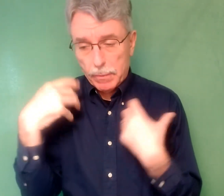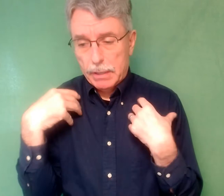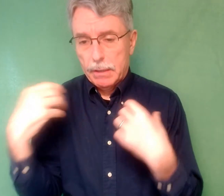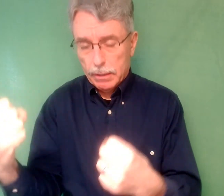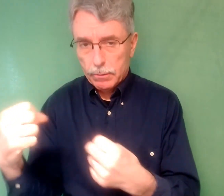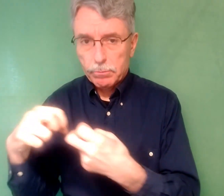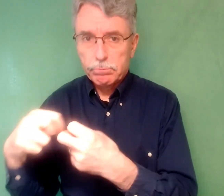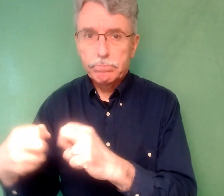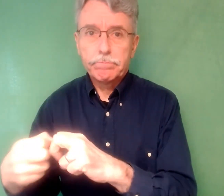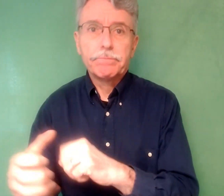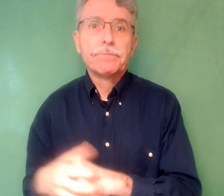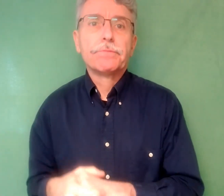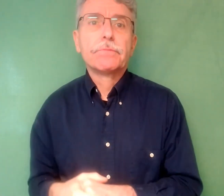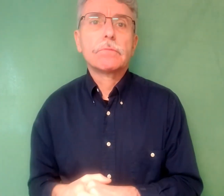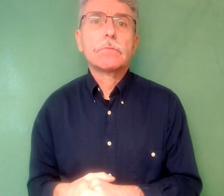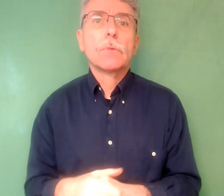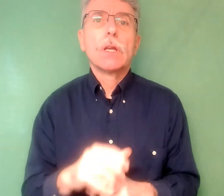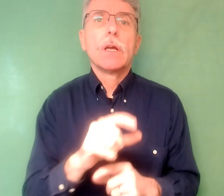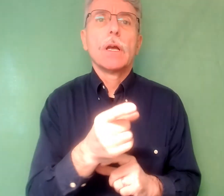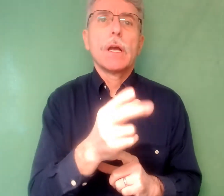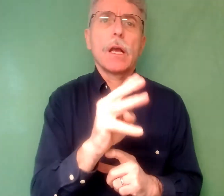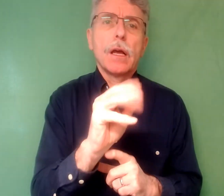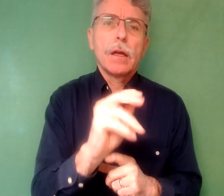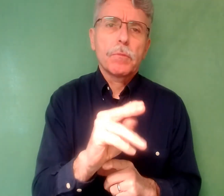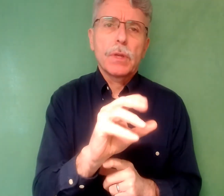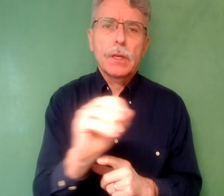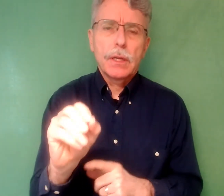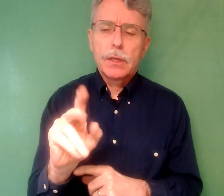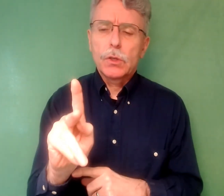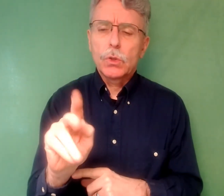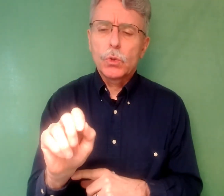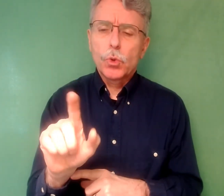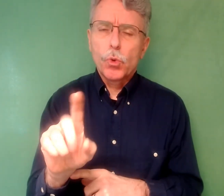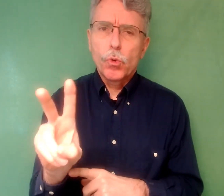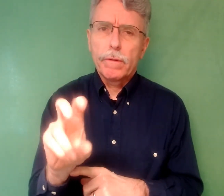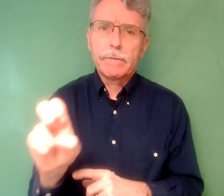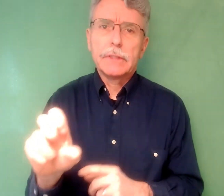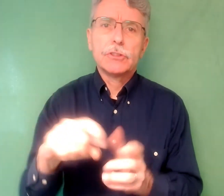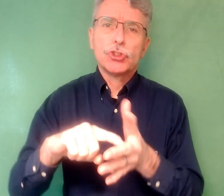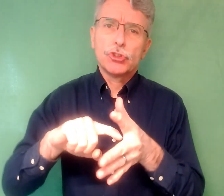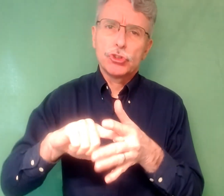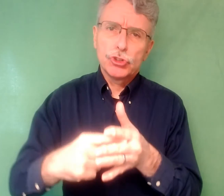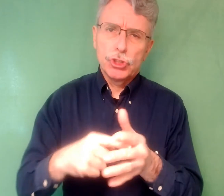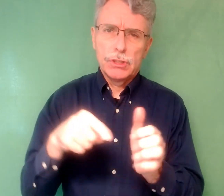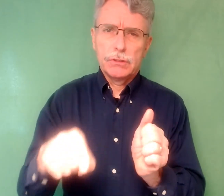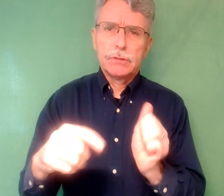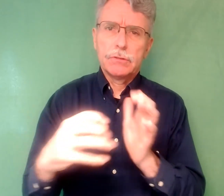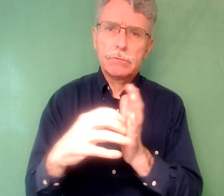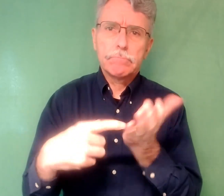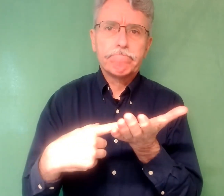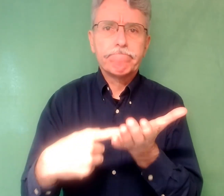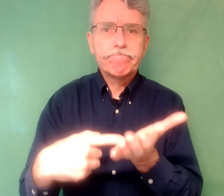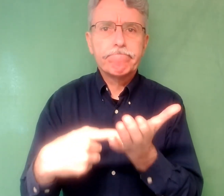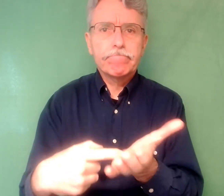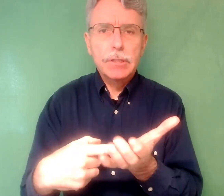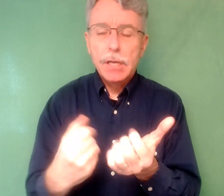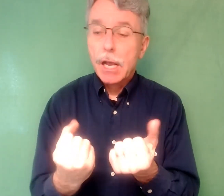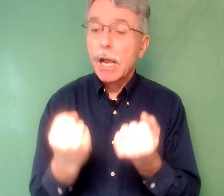usually estimated to be 8 to 10% of the general population. Dr. Guthmann and Dr. Kolvitz discuss how deaf